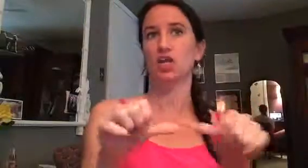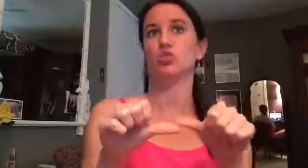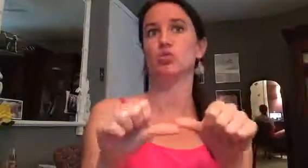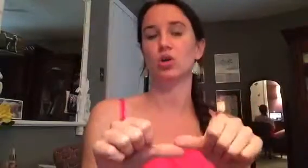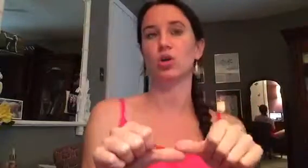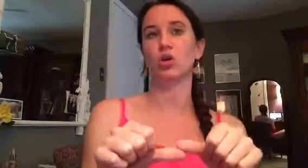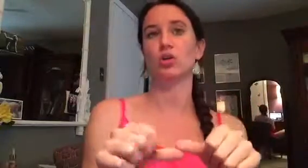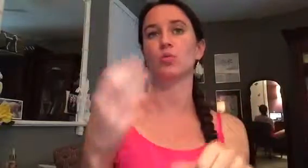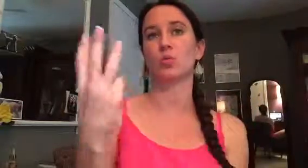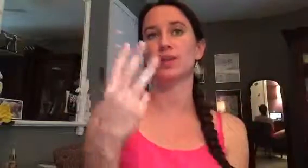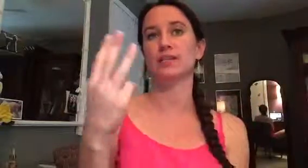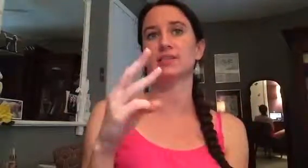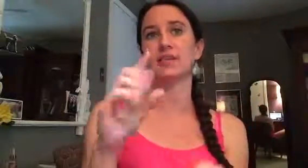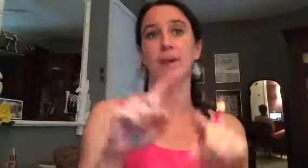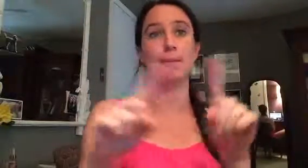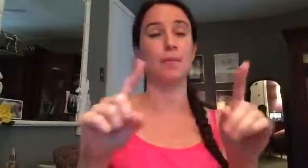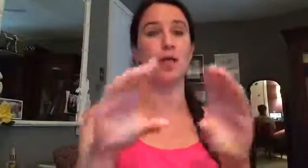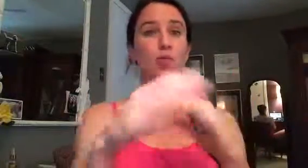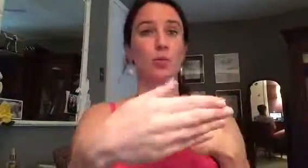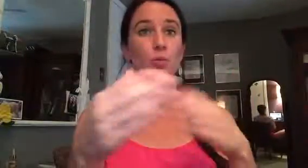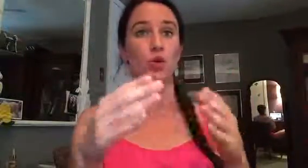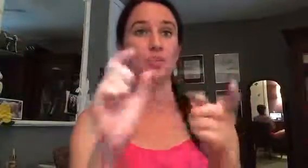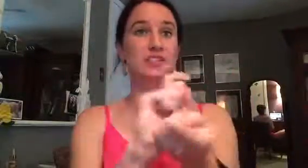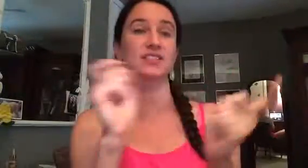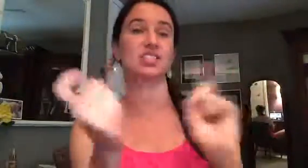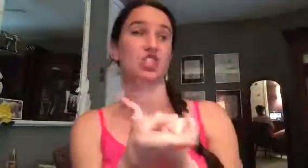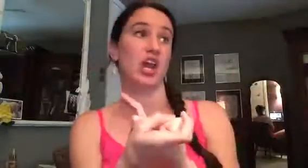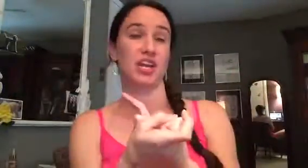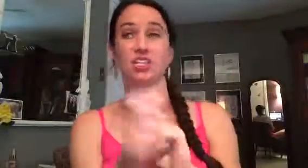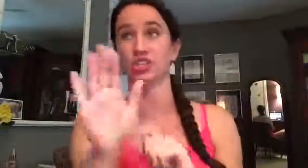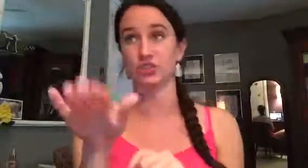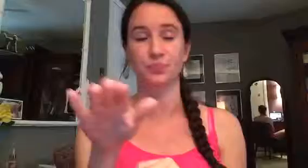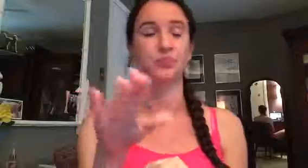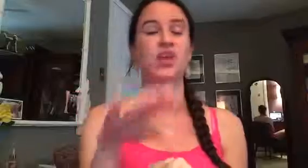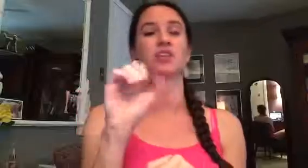changed. So check the bulletin board for the new information.